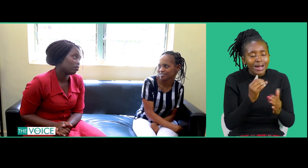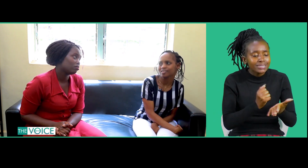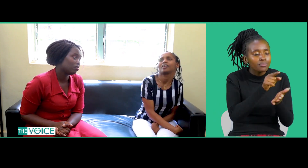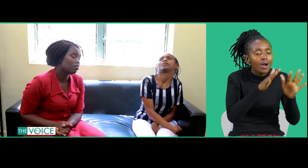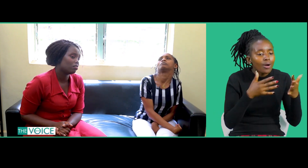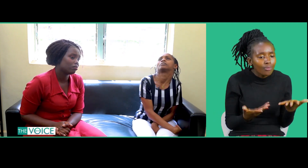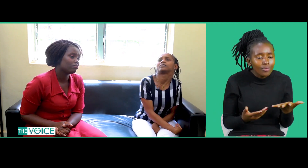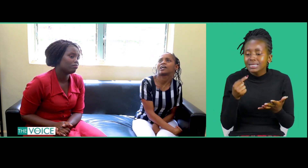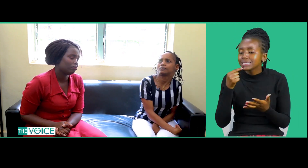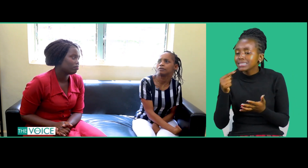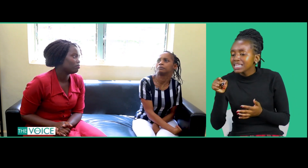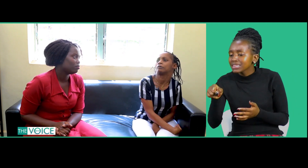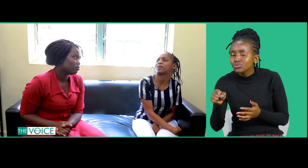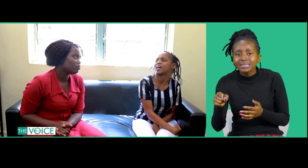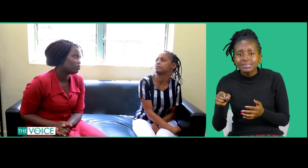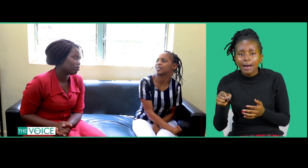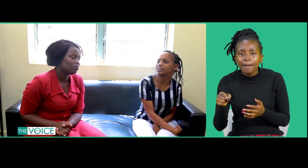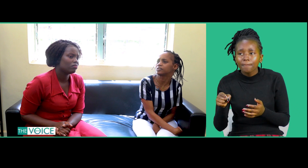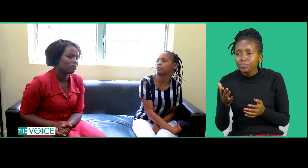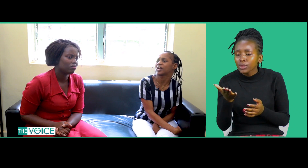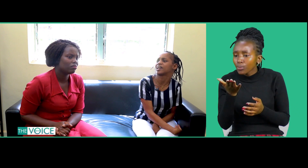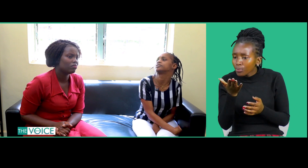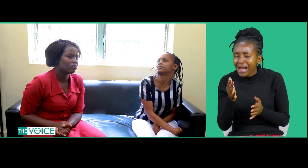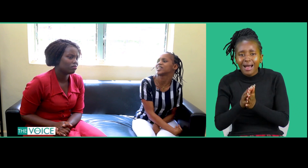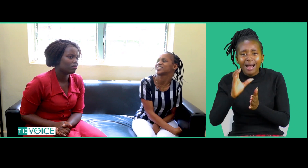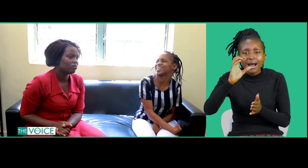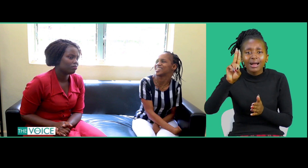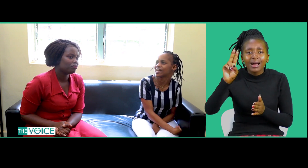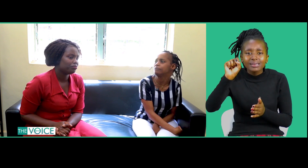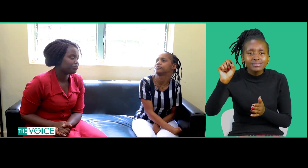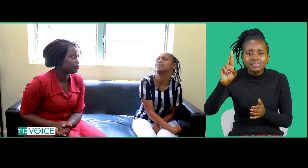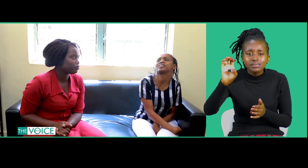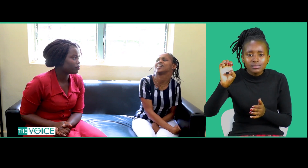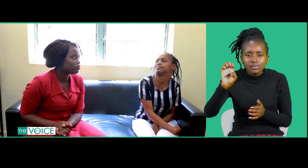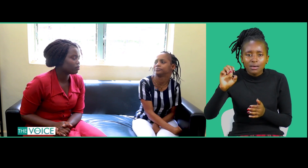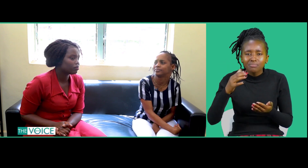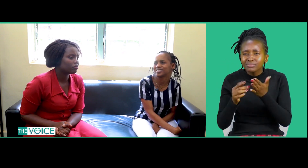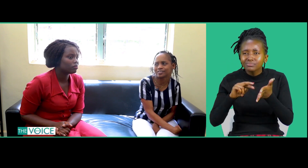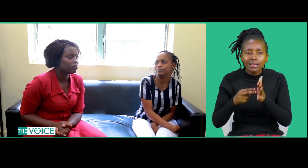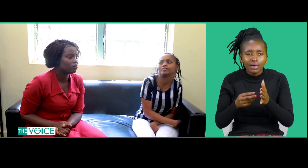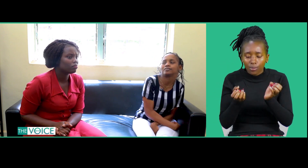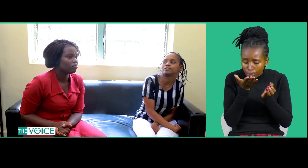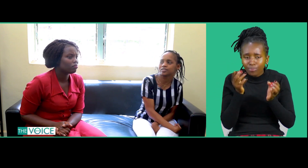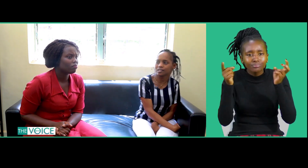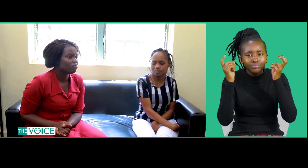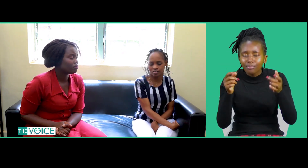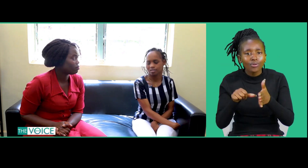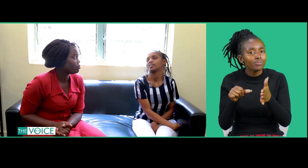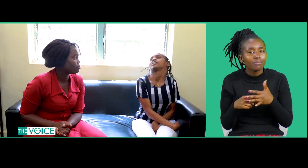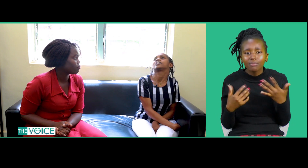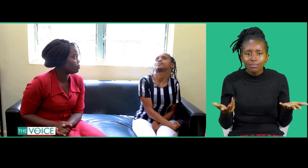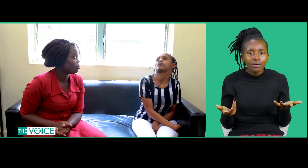umelaniwa. I don't know why are you taking, why can't you just kill them and leave? So, you